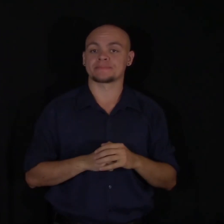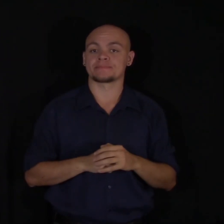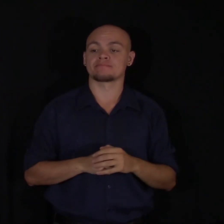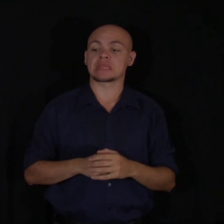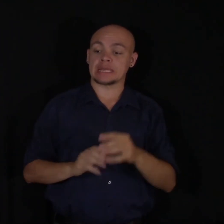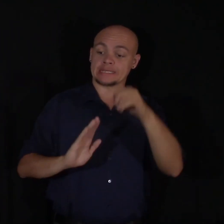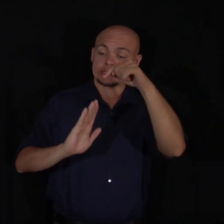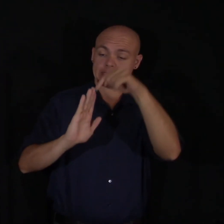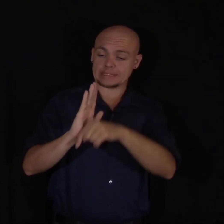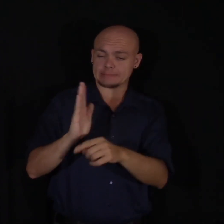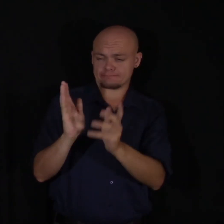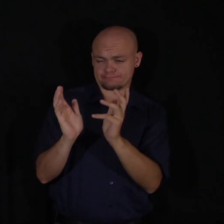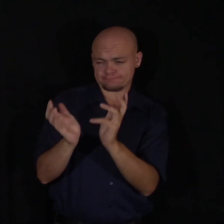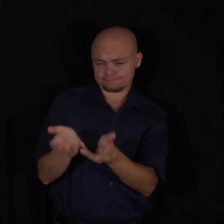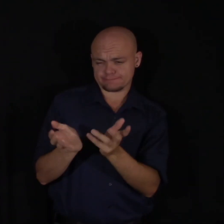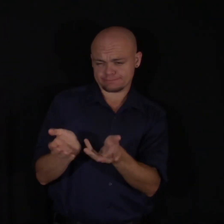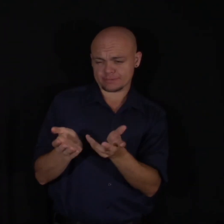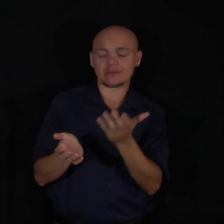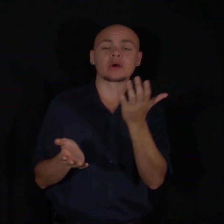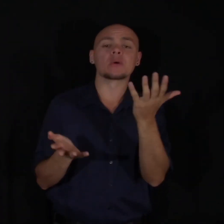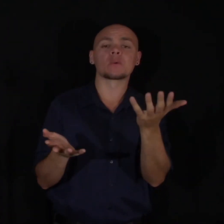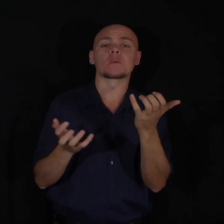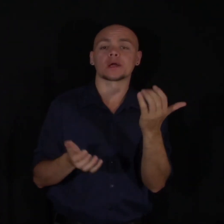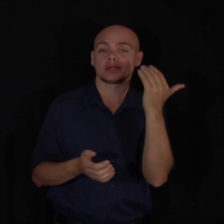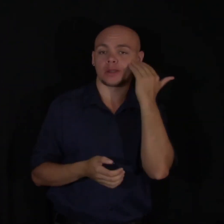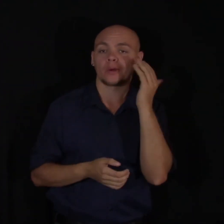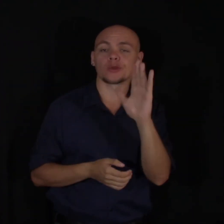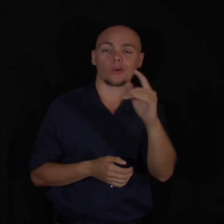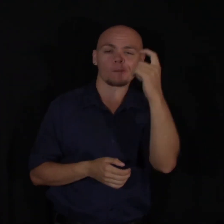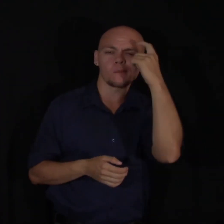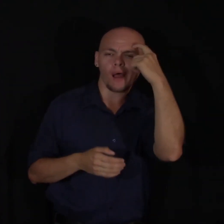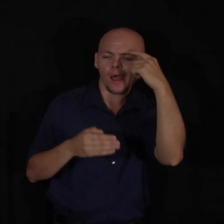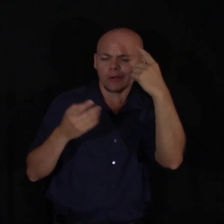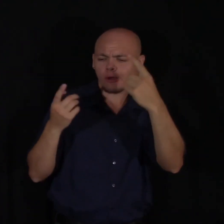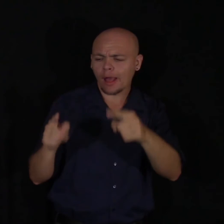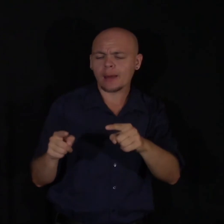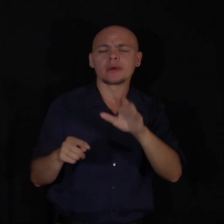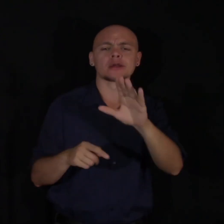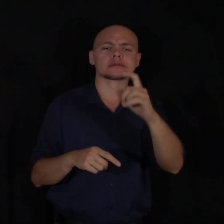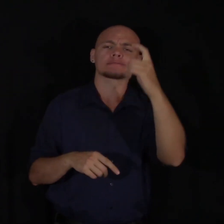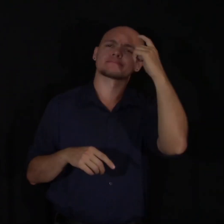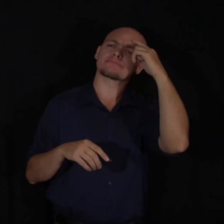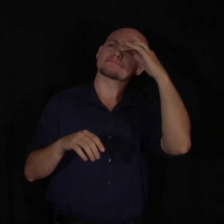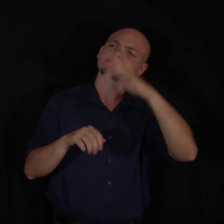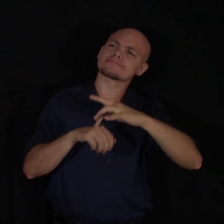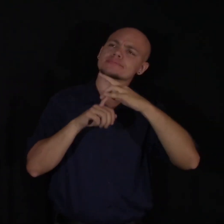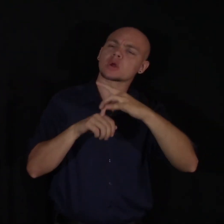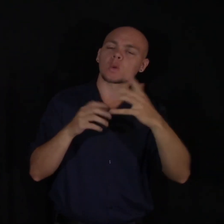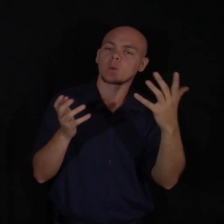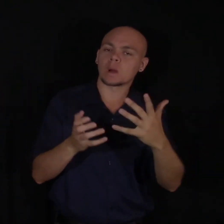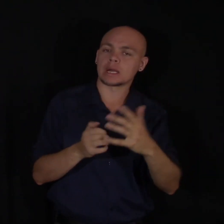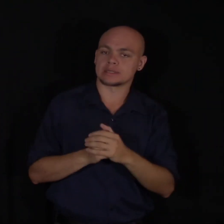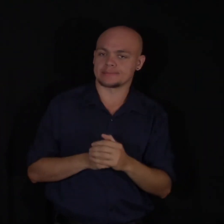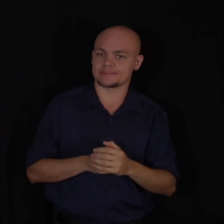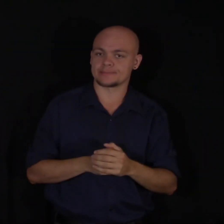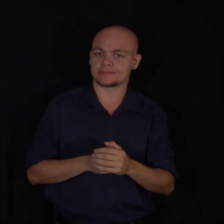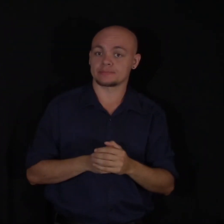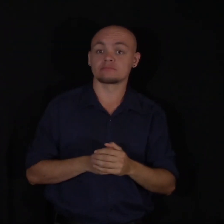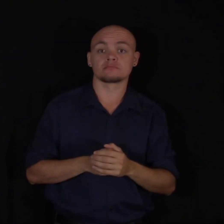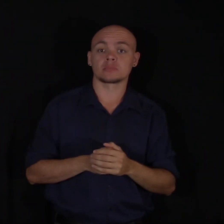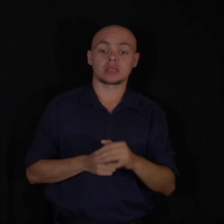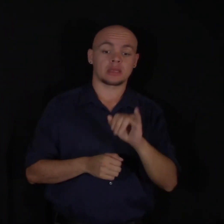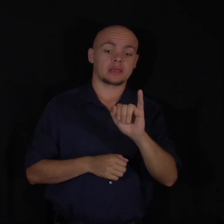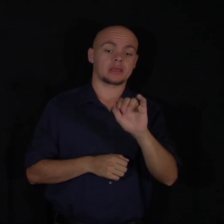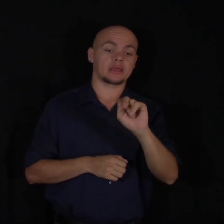deeper talks. They like to know what really boggles your mind, what really is on your mind. This also might be a bit of a shocker, but introverts